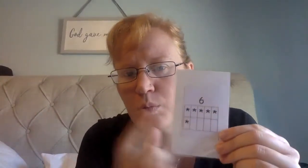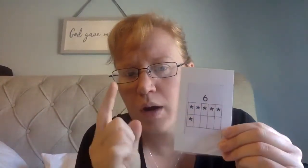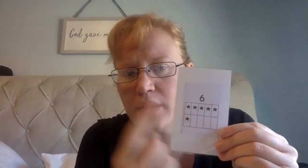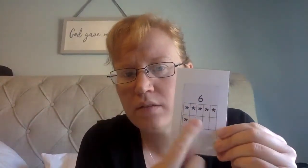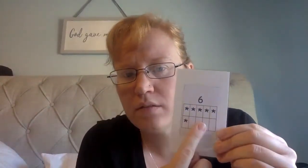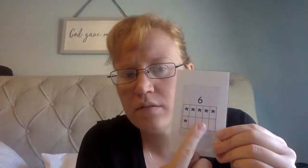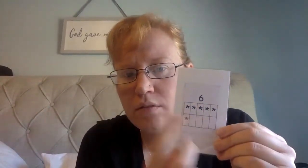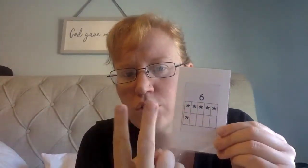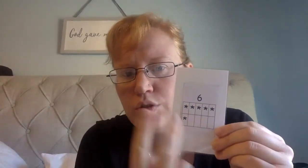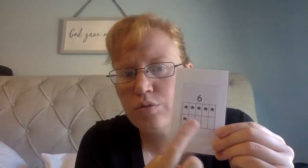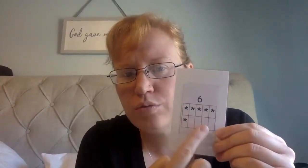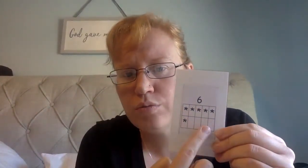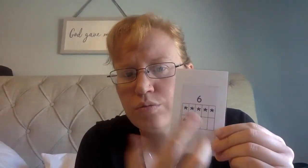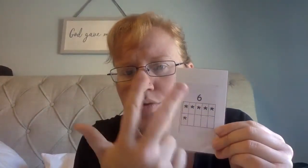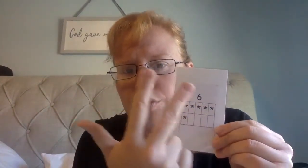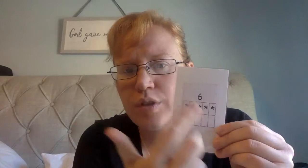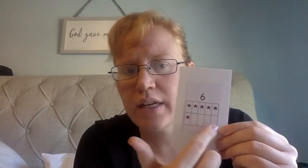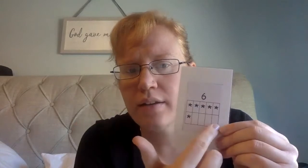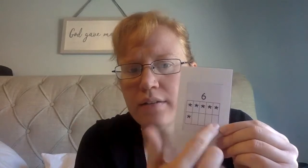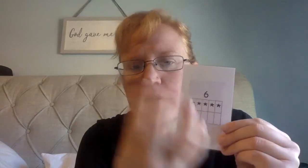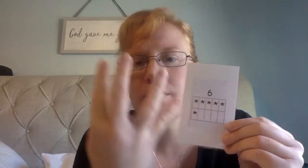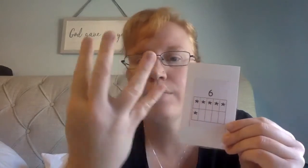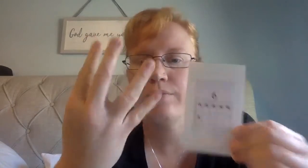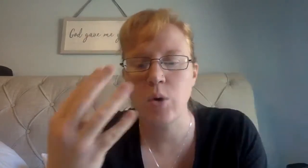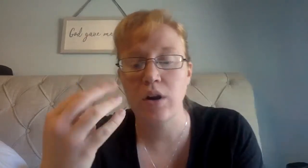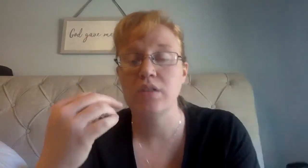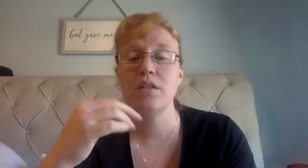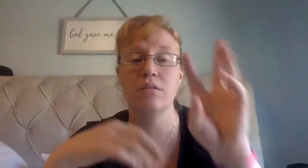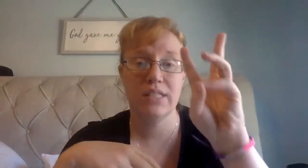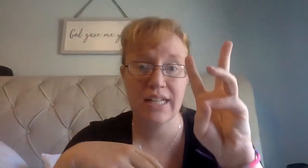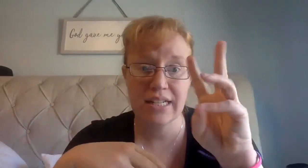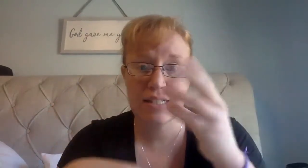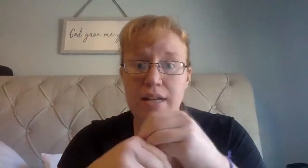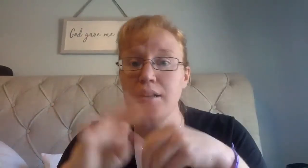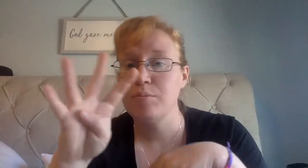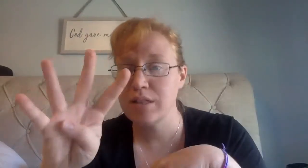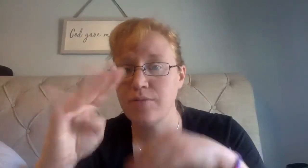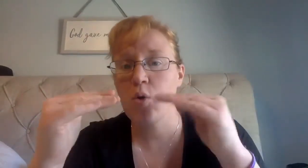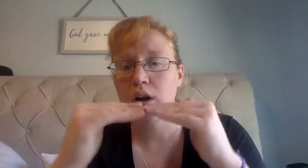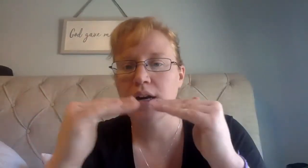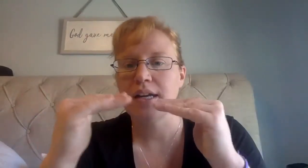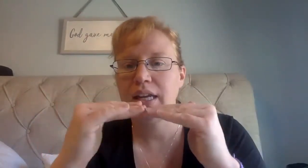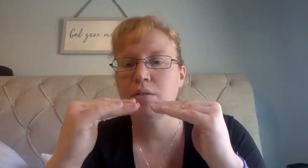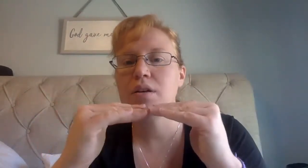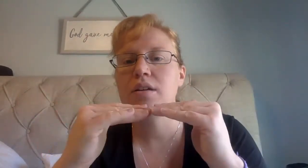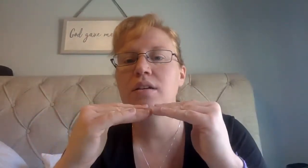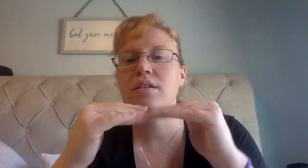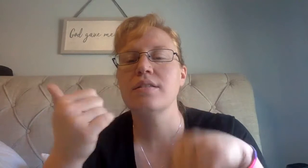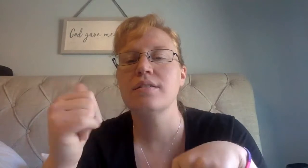1, 2, 3, 4. So 6 plus 4 equals